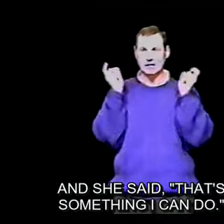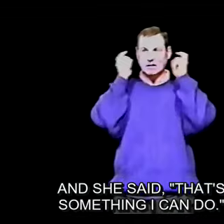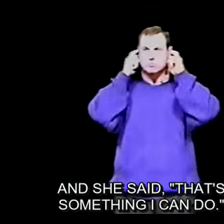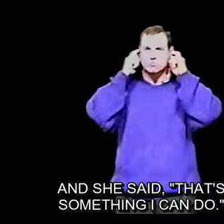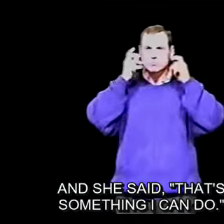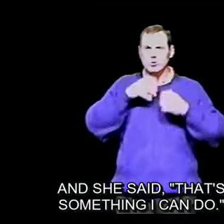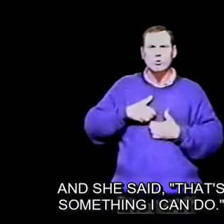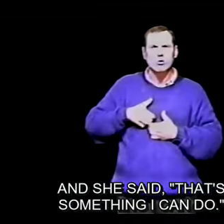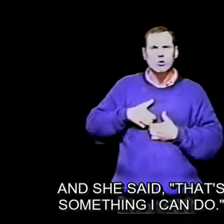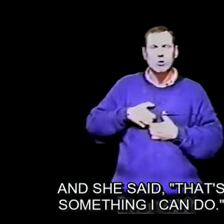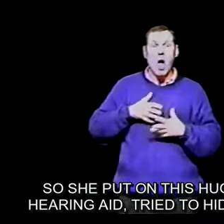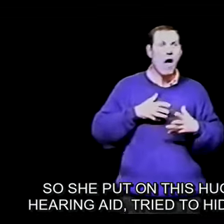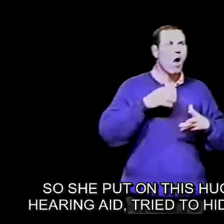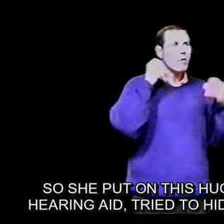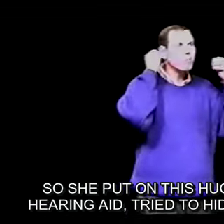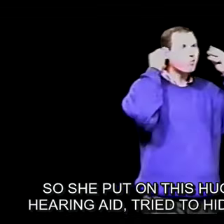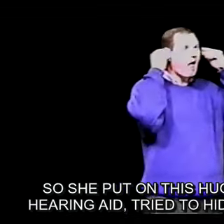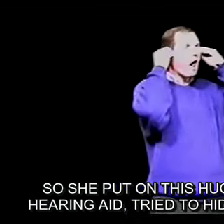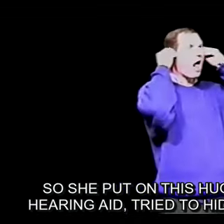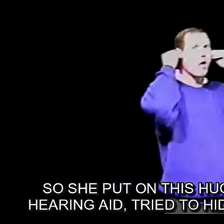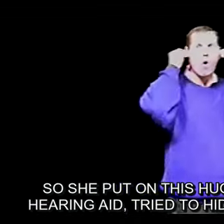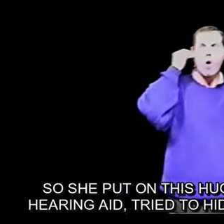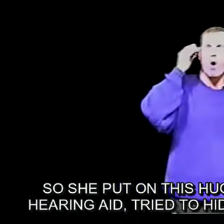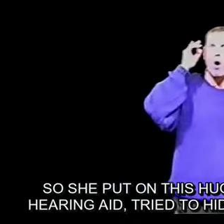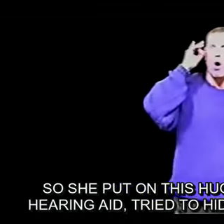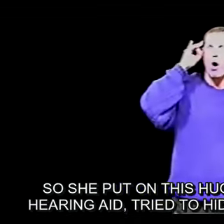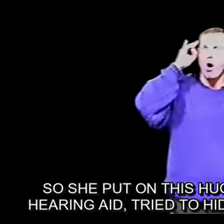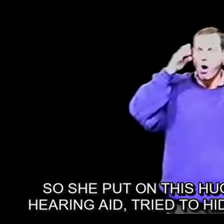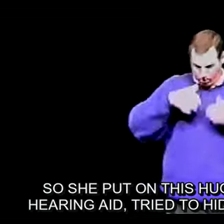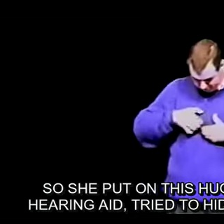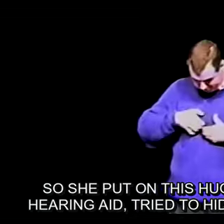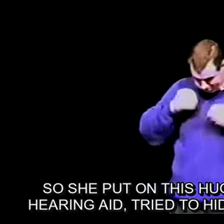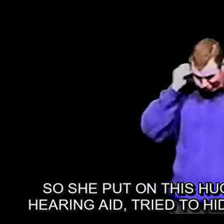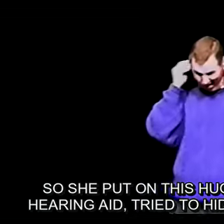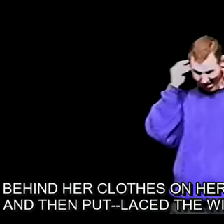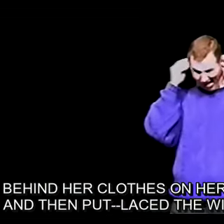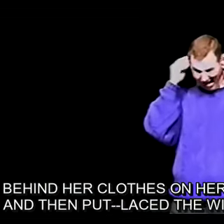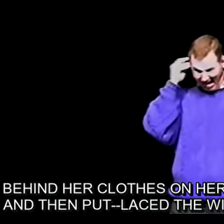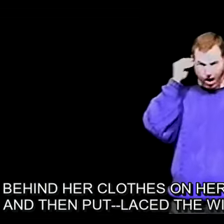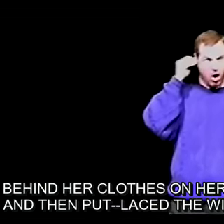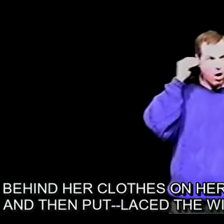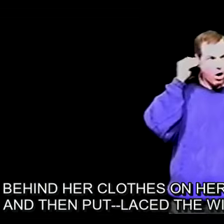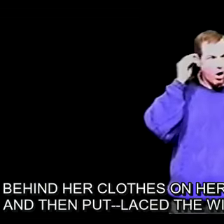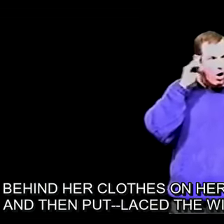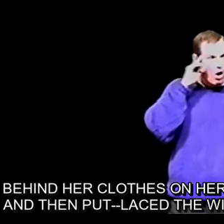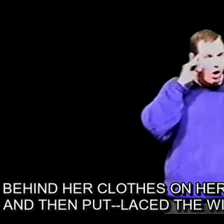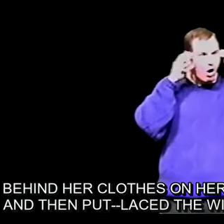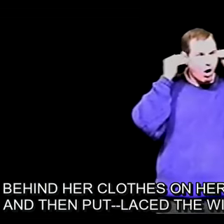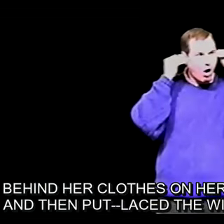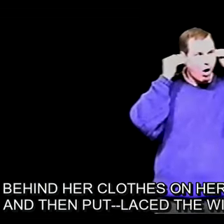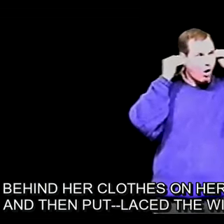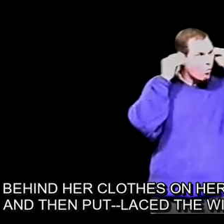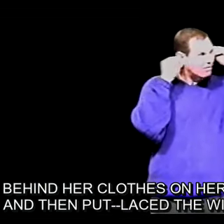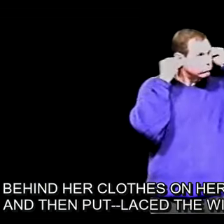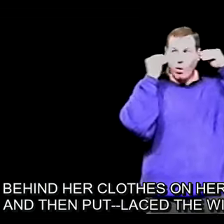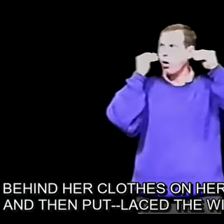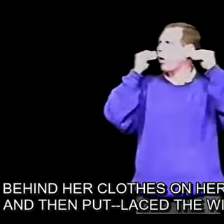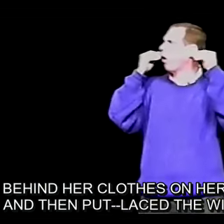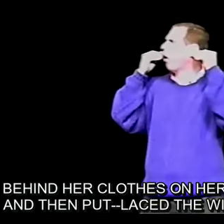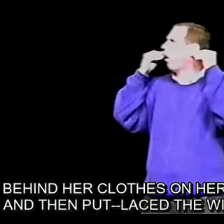this huge hearing aid, tried to hide it behind her clothes on her chest, and then put, laced the wires